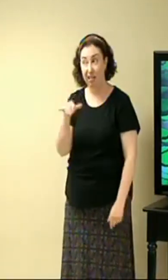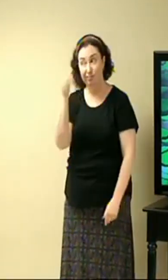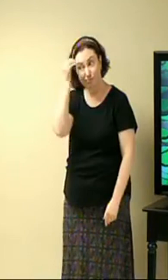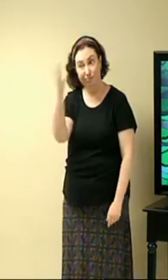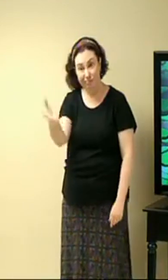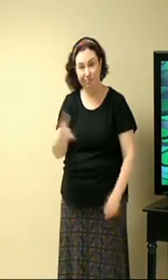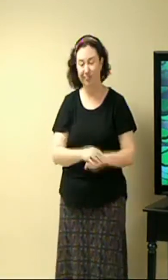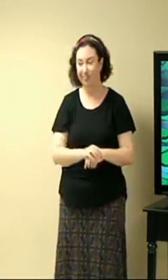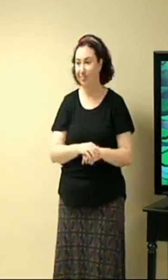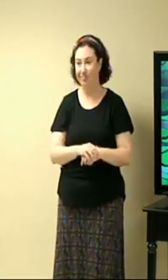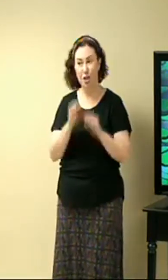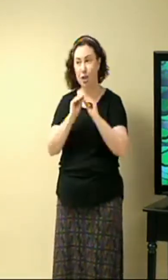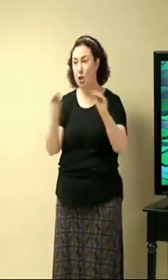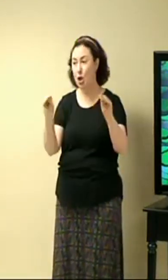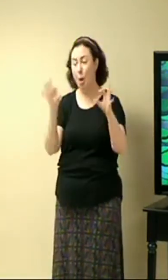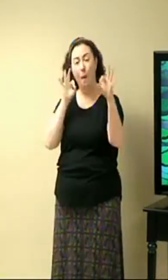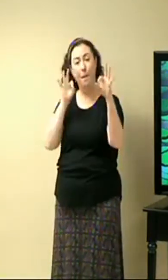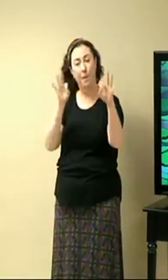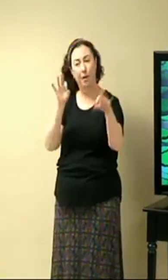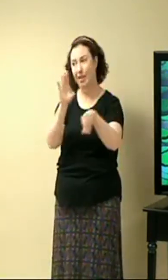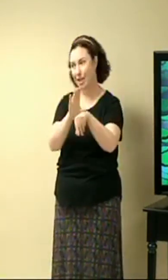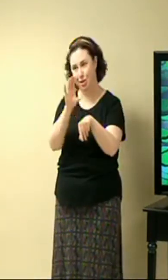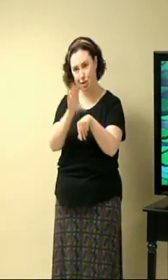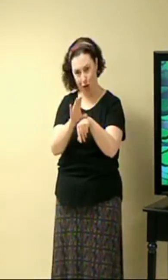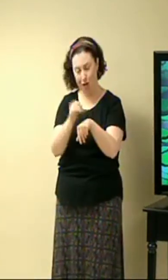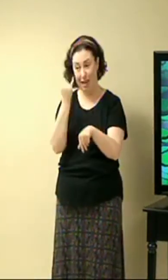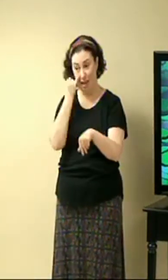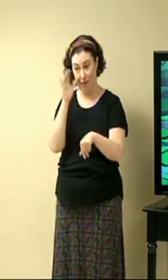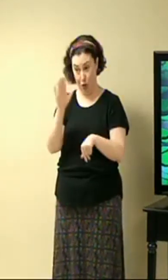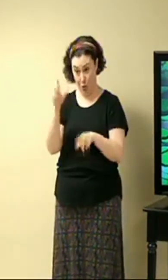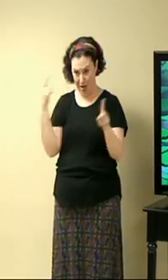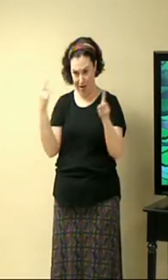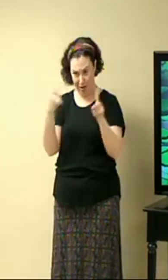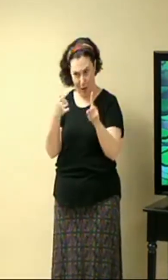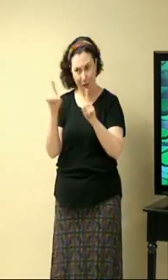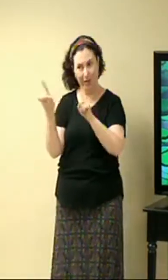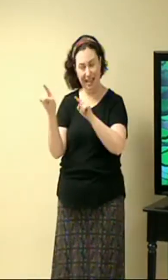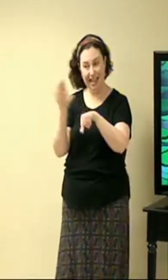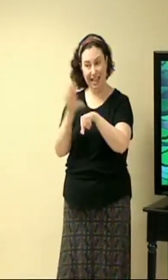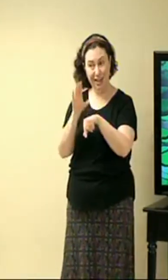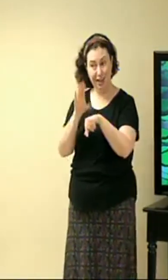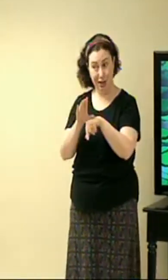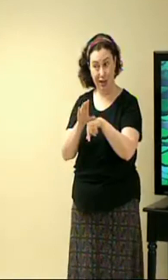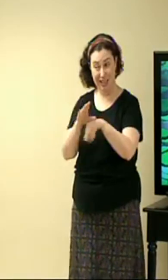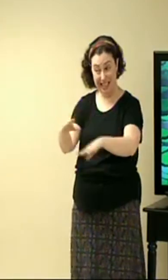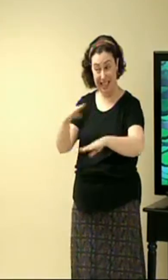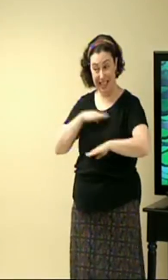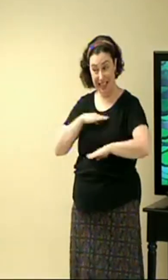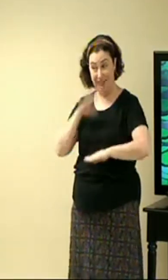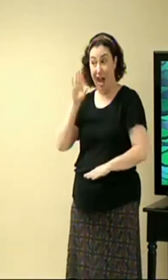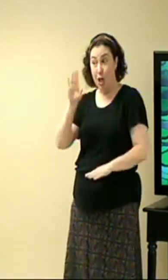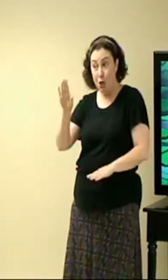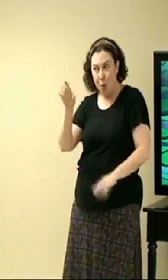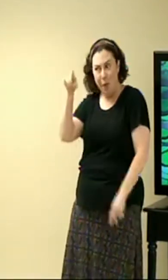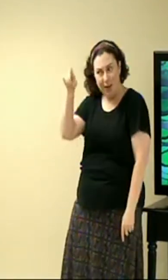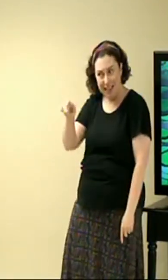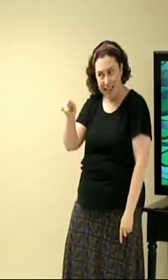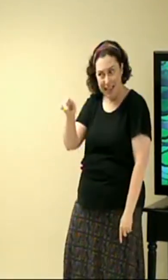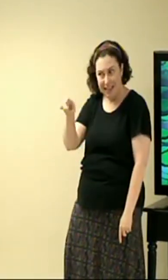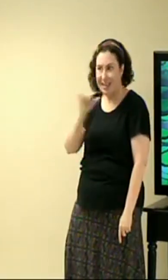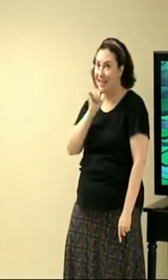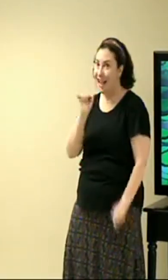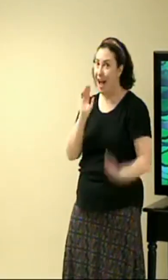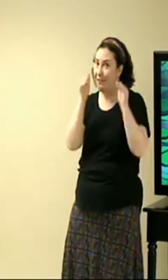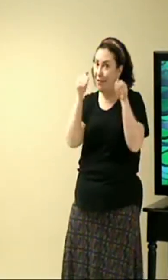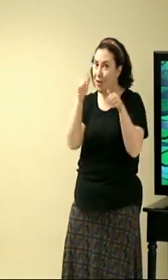such thing as a perfect church. And if your goal in attending church is to only get your needs met, rather than being focused on Jesus, you